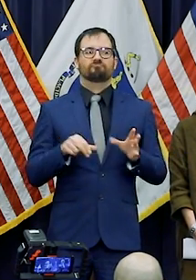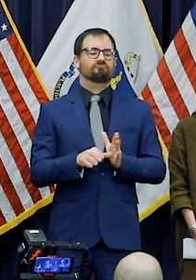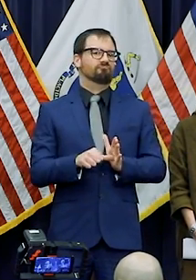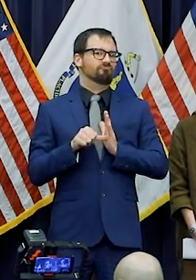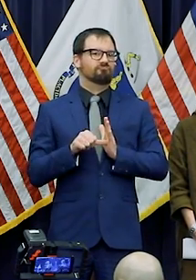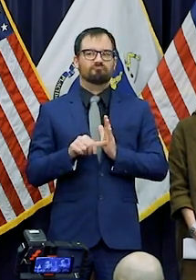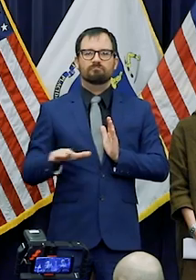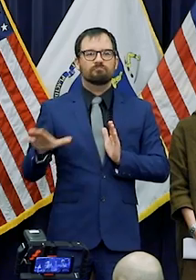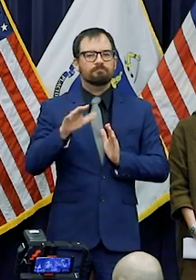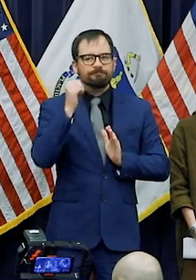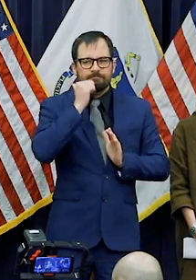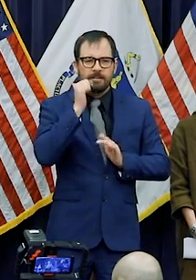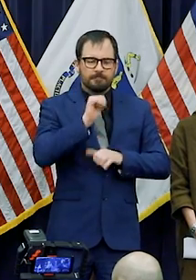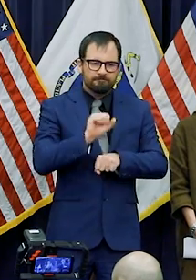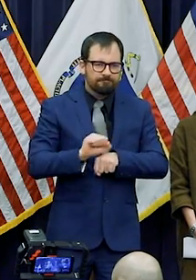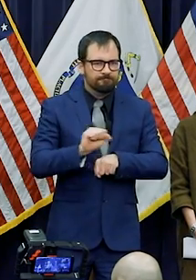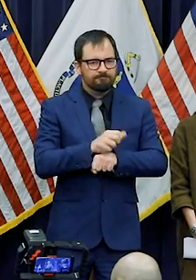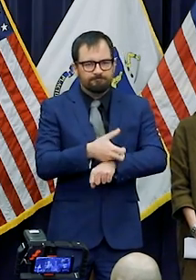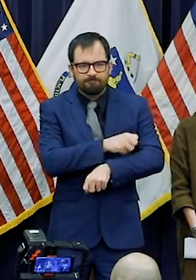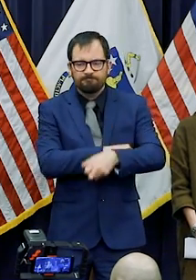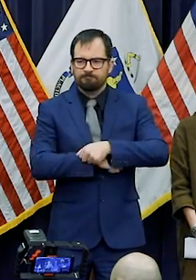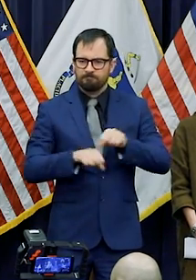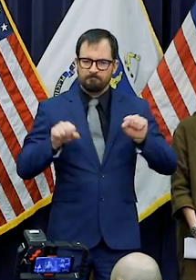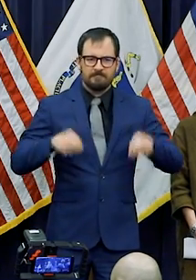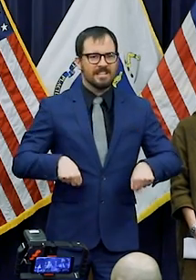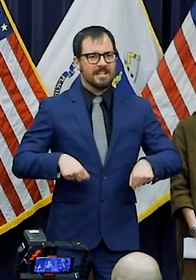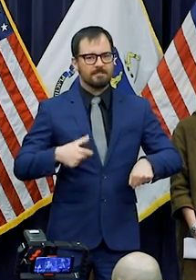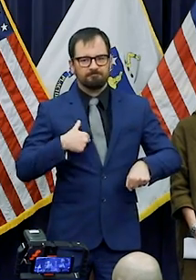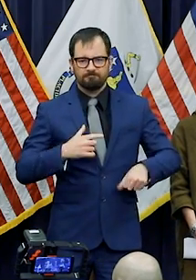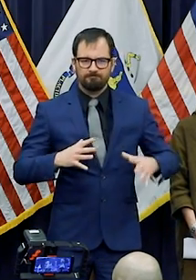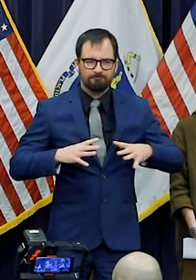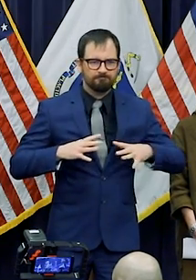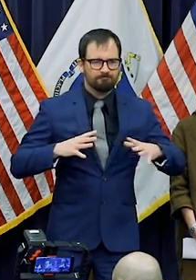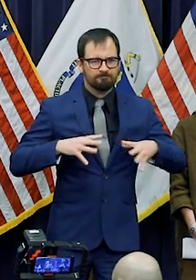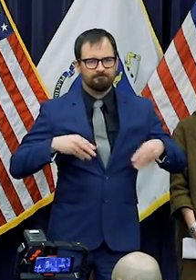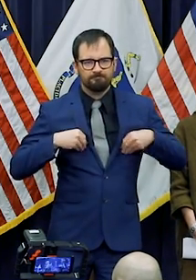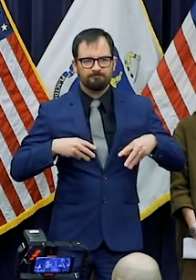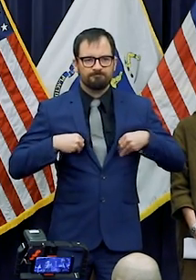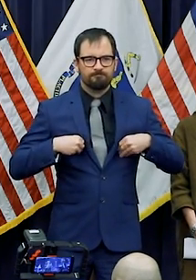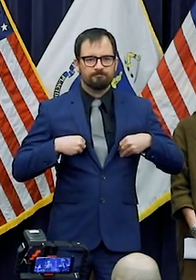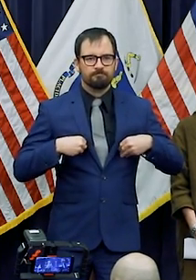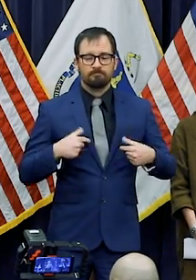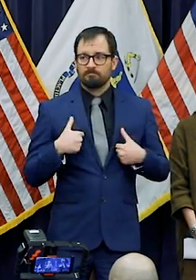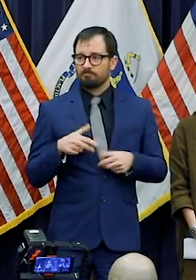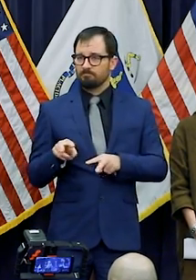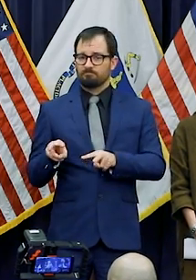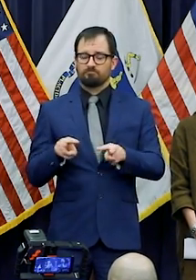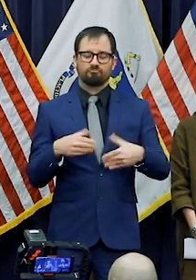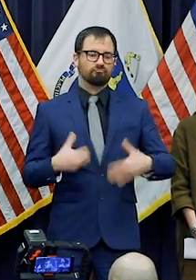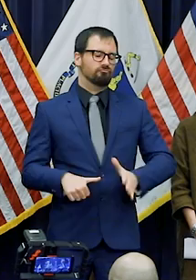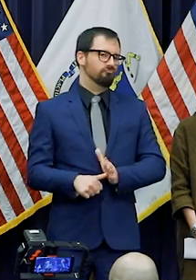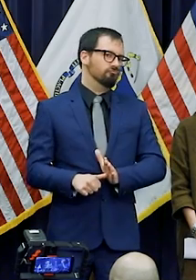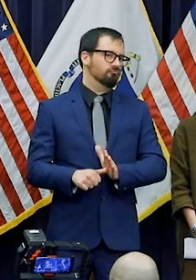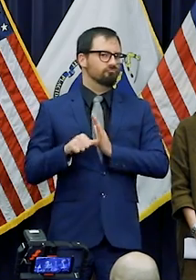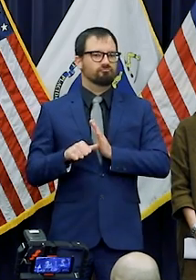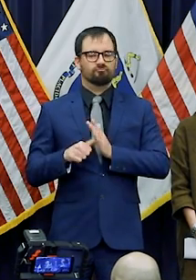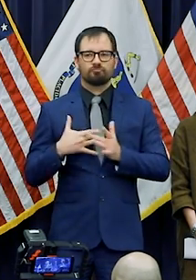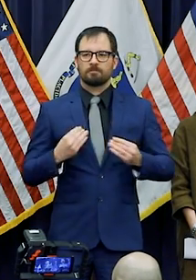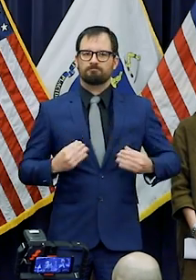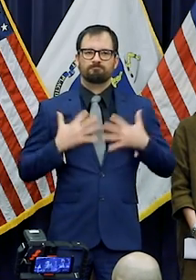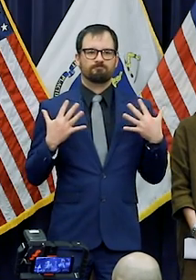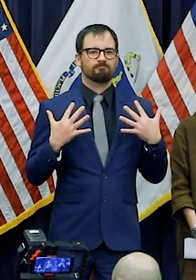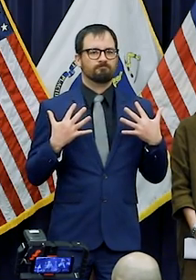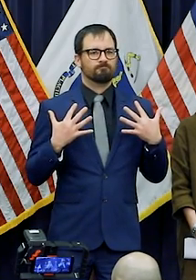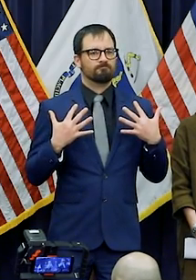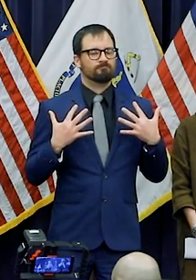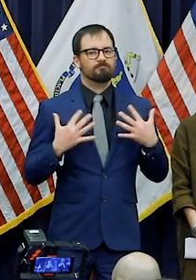state. And our admiration over the past 2 weeks has only grown. Without question, we are likely to have some